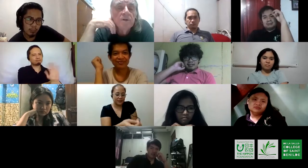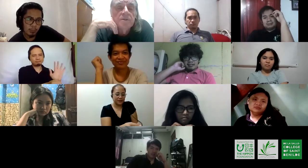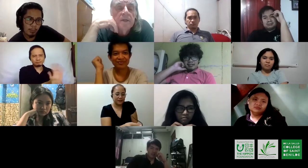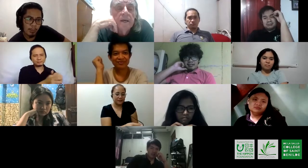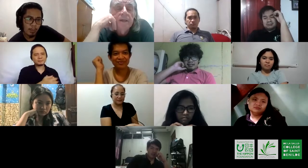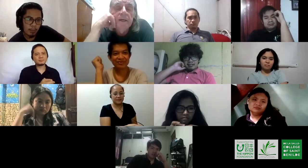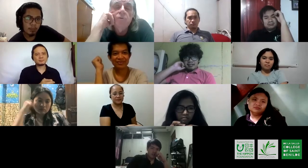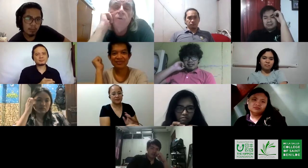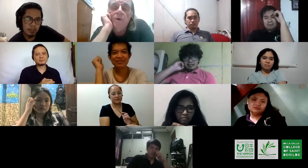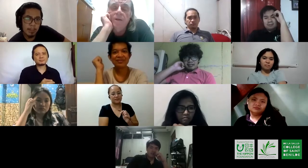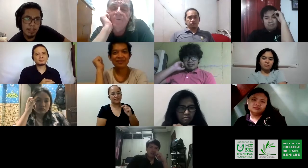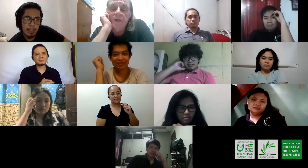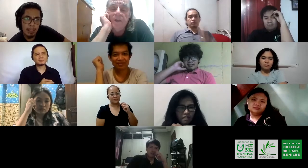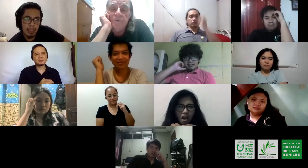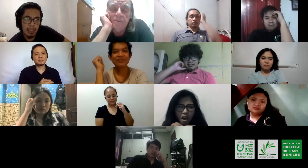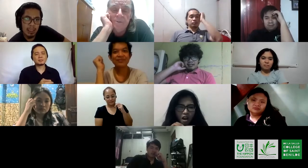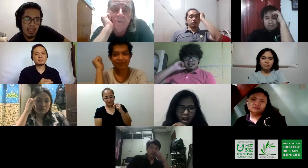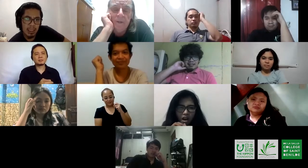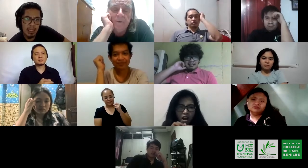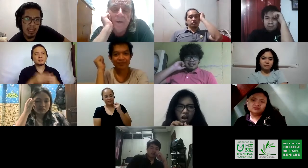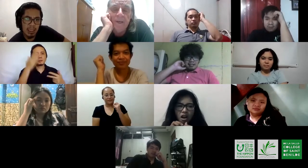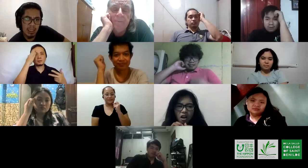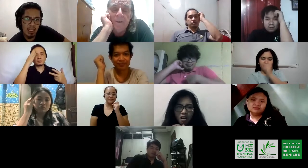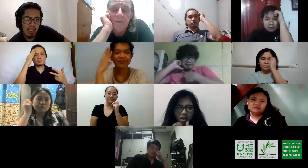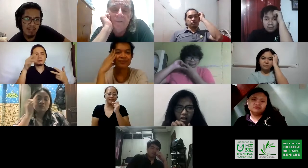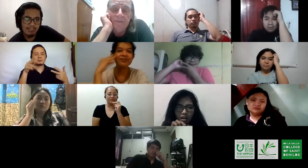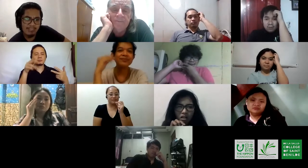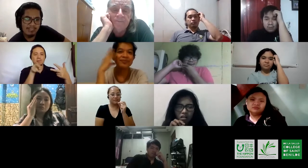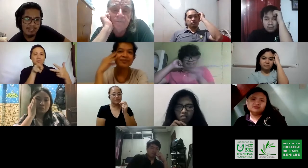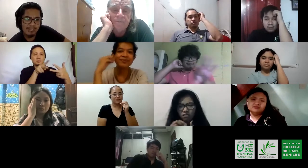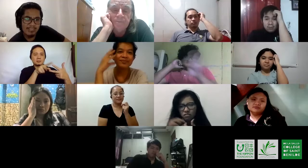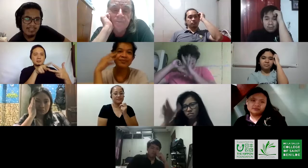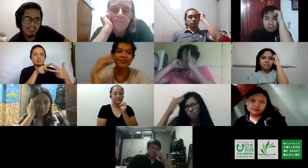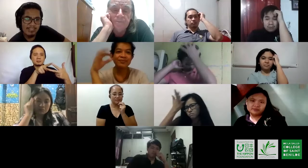Harvey Corson had equal qualifications to the hearing applicant.